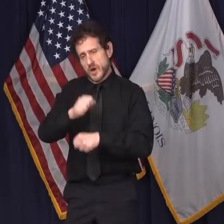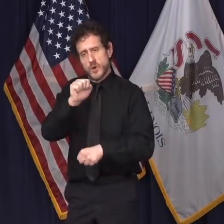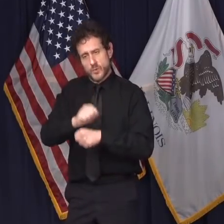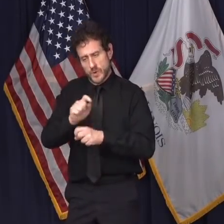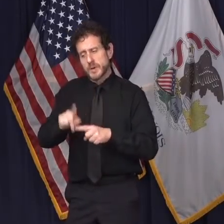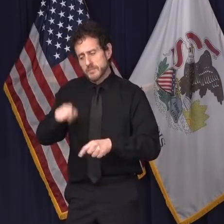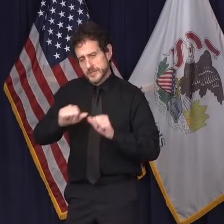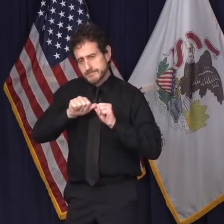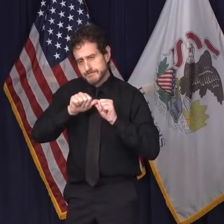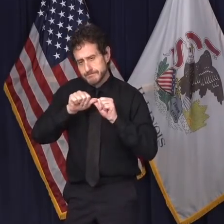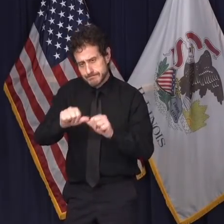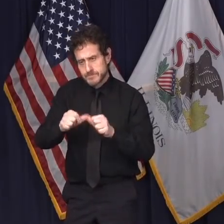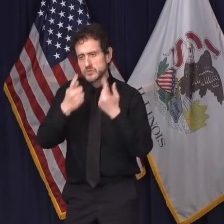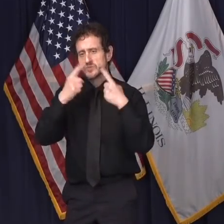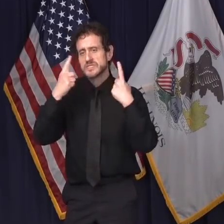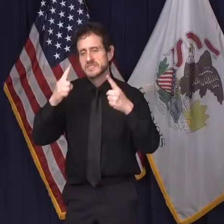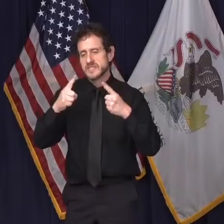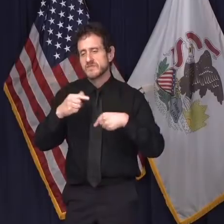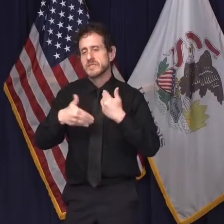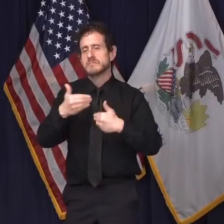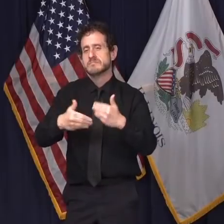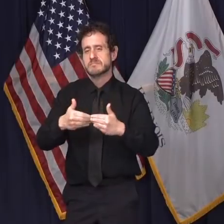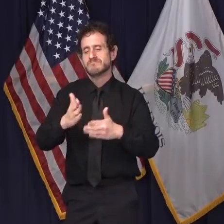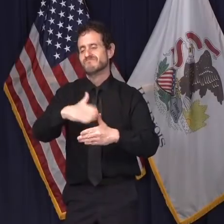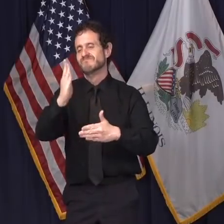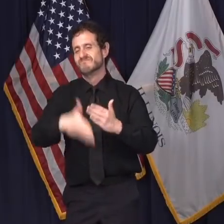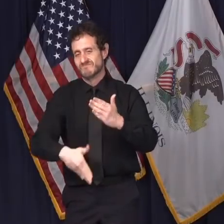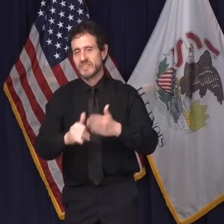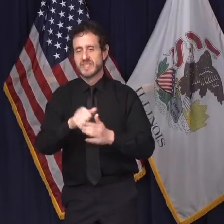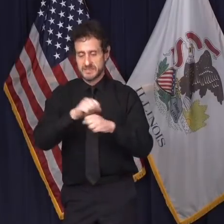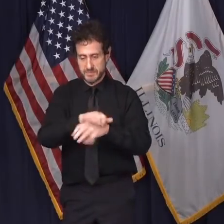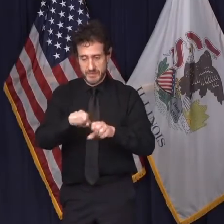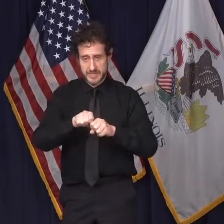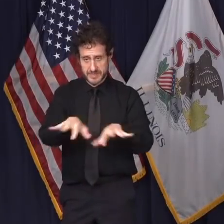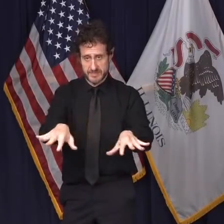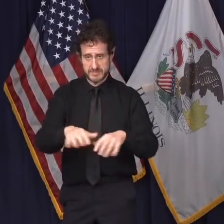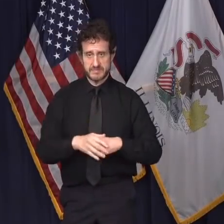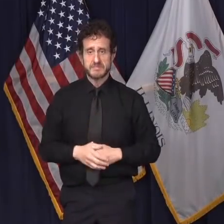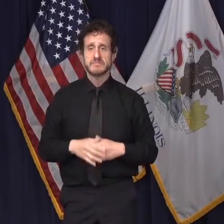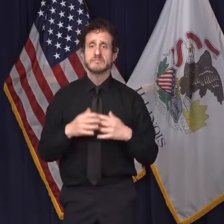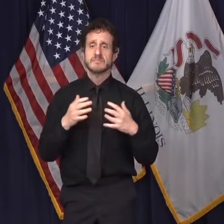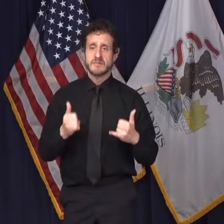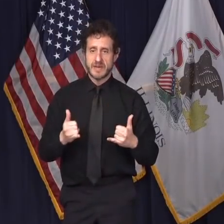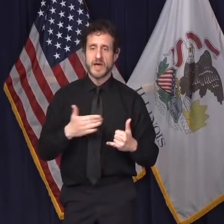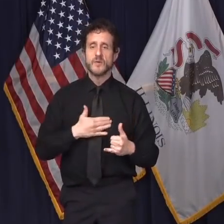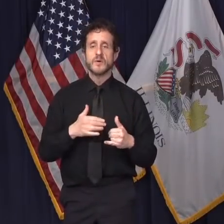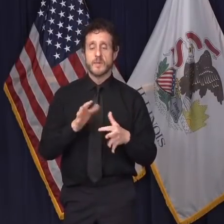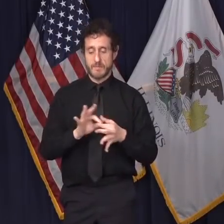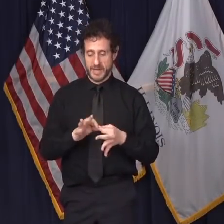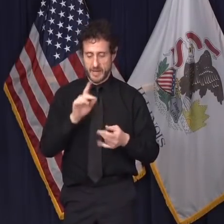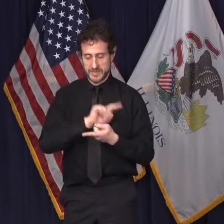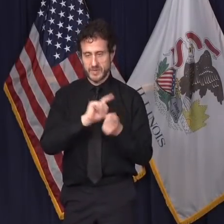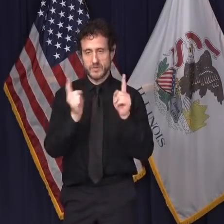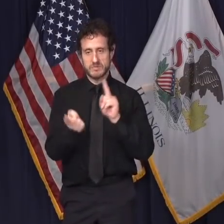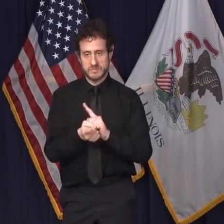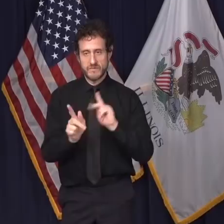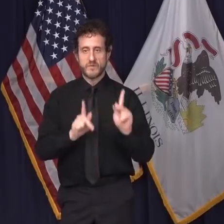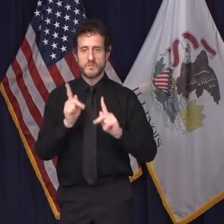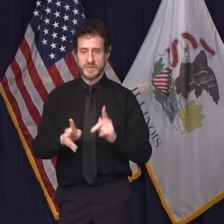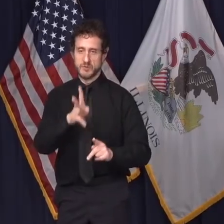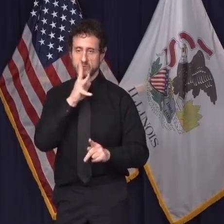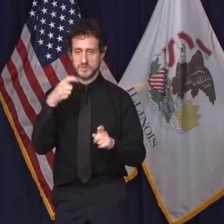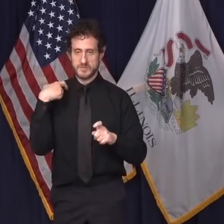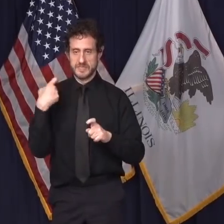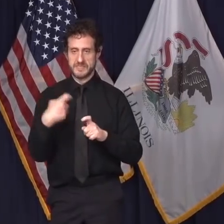get us to the other side of this pandemic. And with that, I will summarize comments in Spanish.